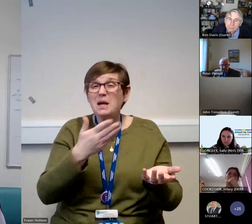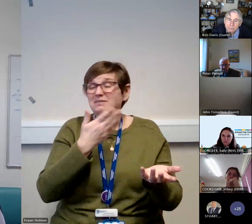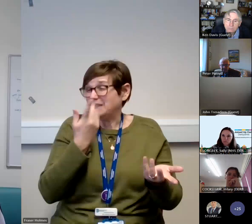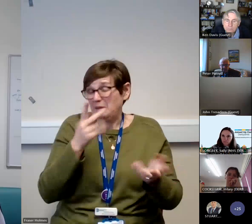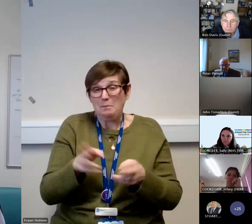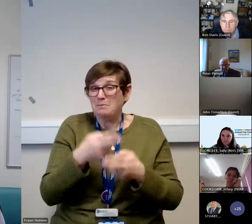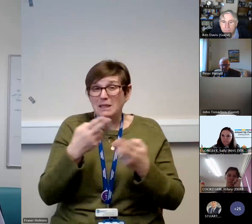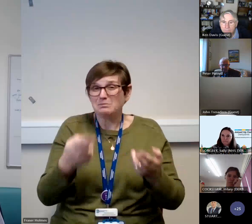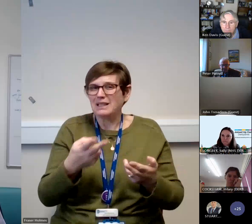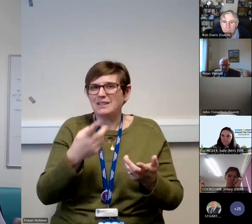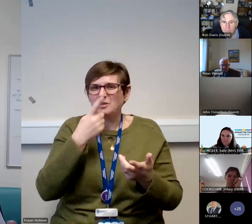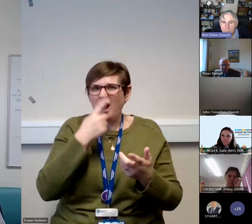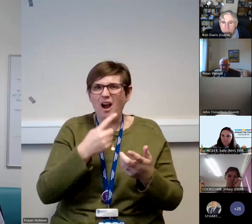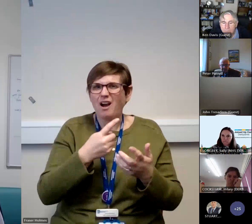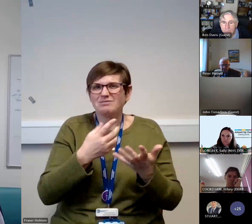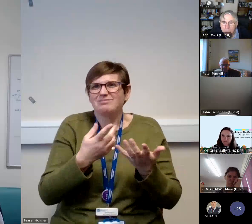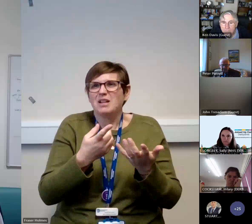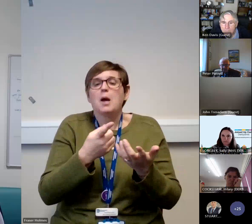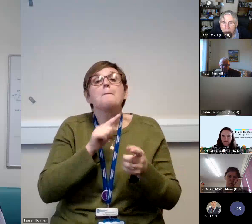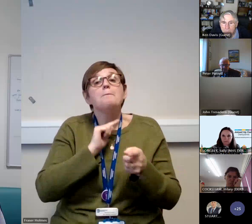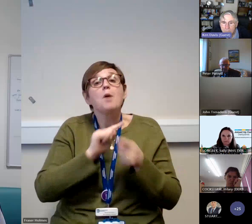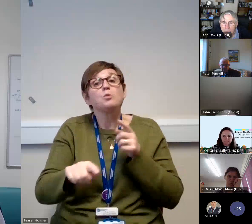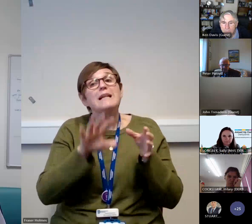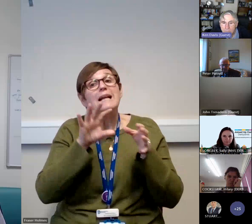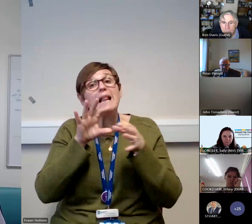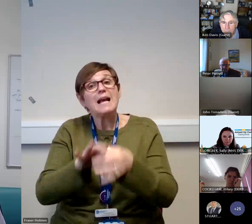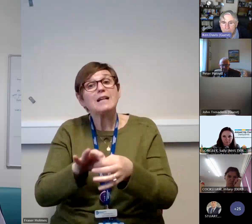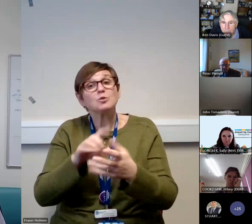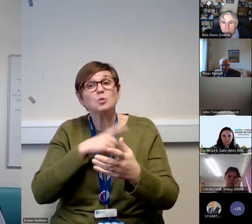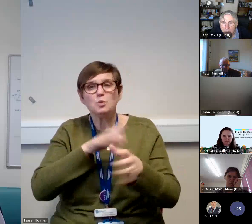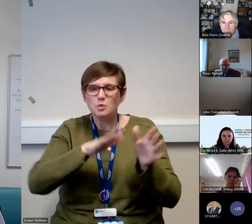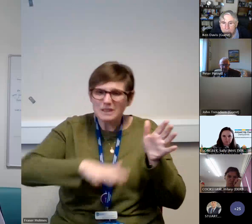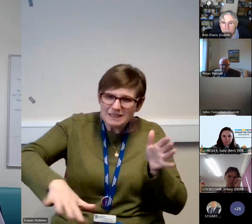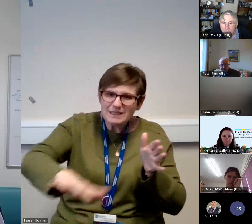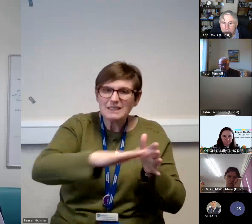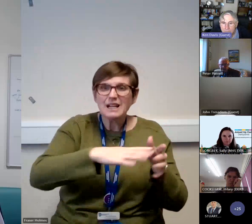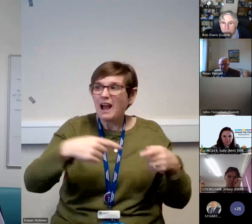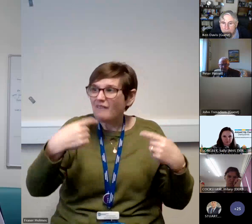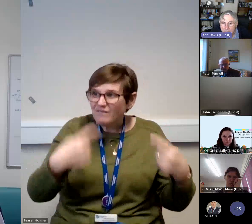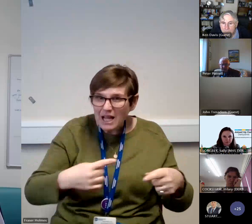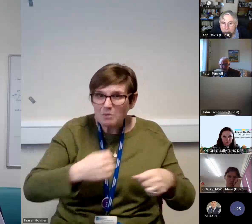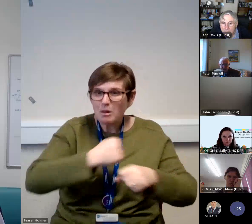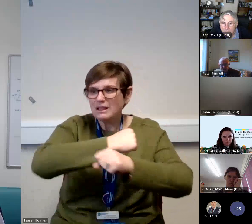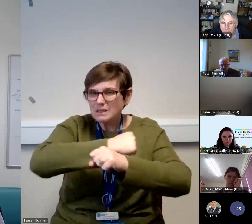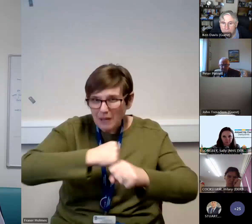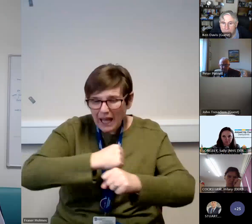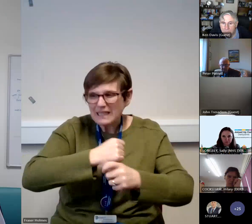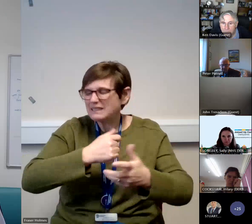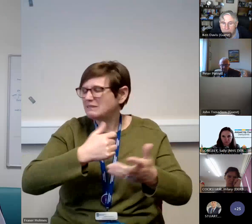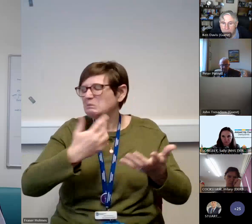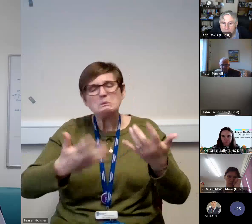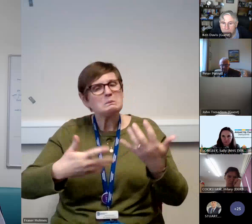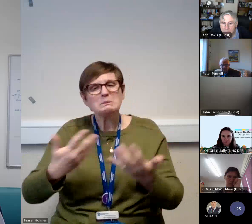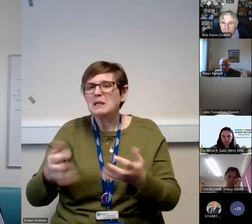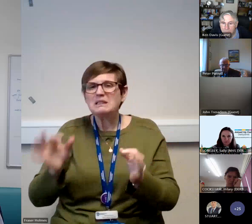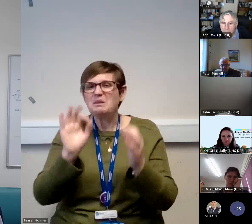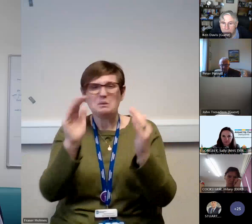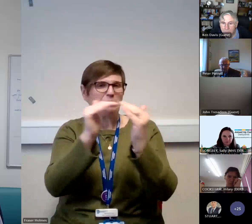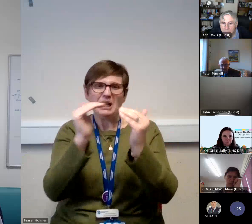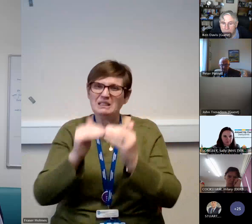viable for a range of reasons, mostly to do with the estate and the availability of space that we were able